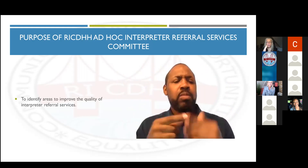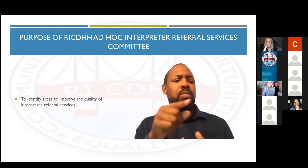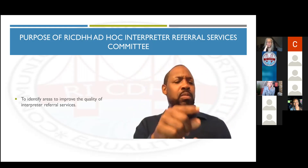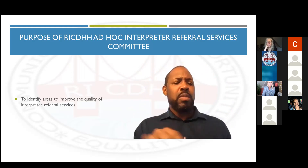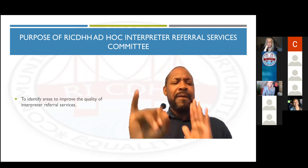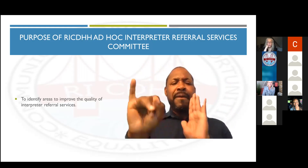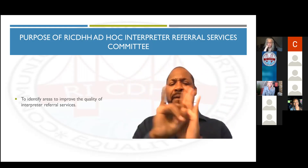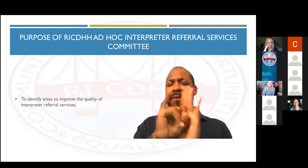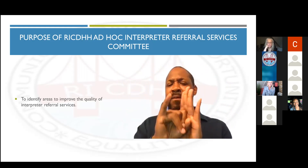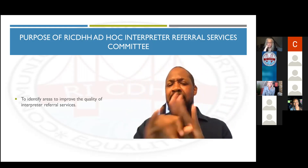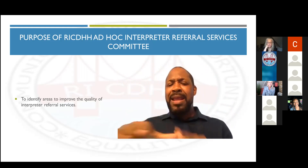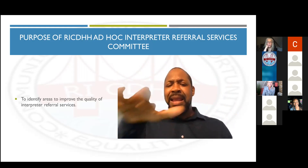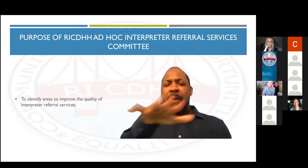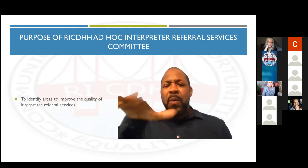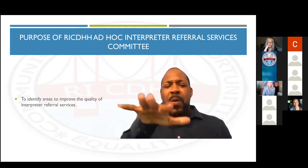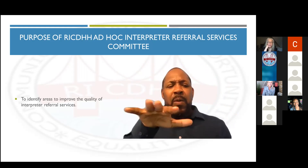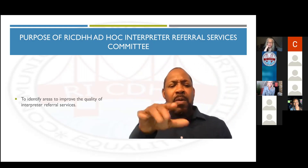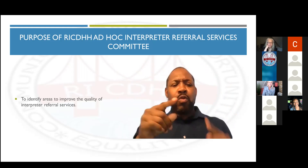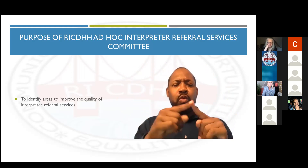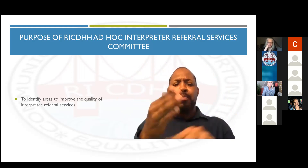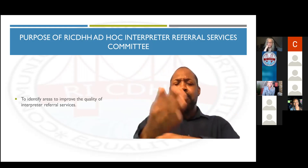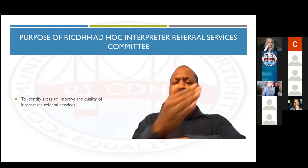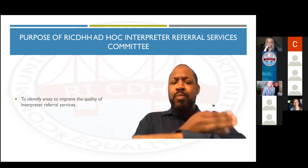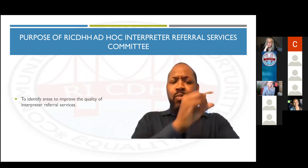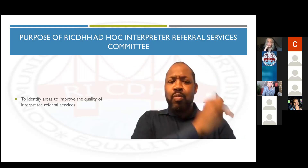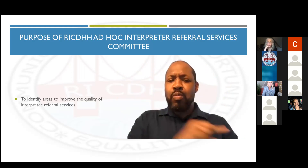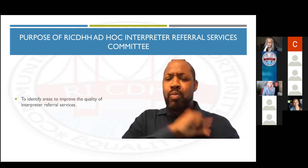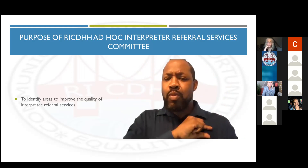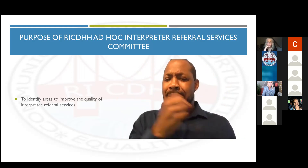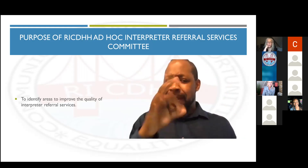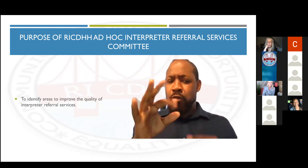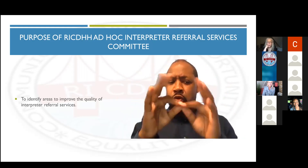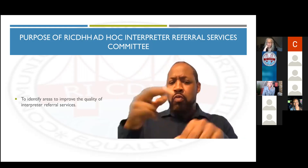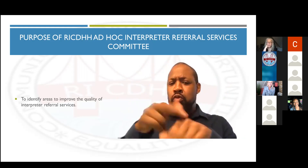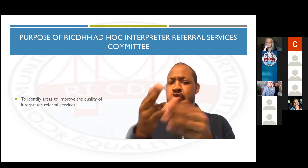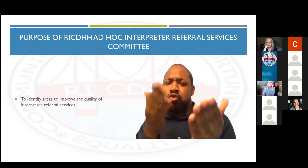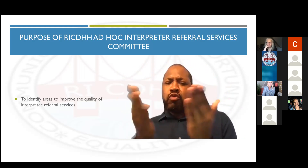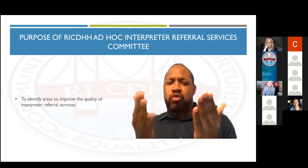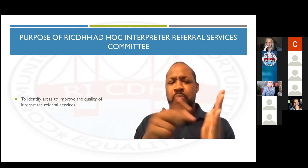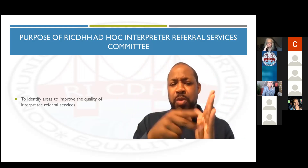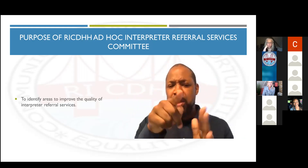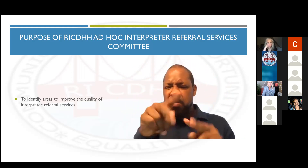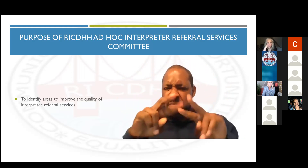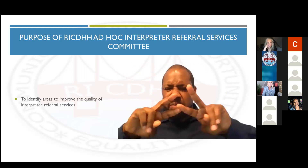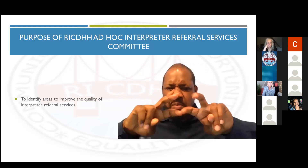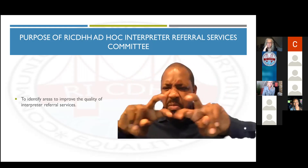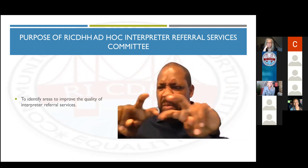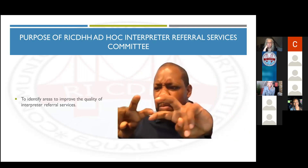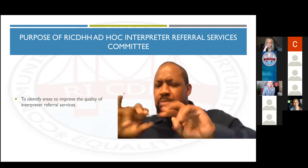about referral services, to identify areas to improve the quality of interpreter referral services.